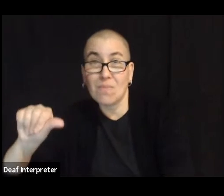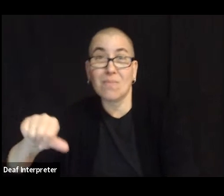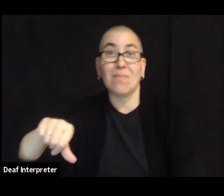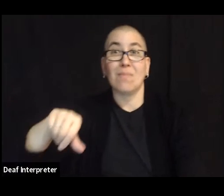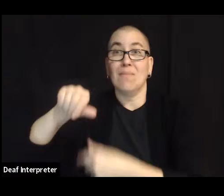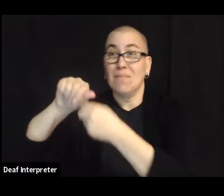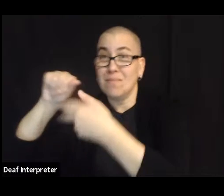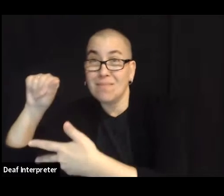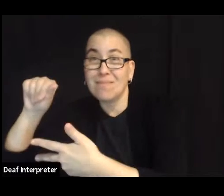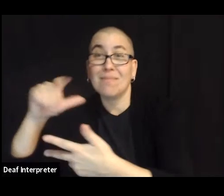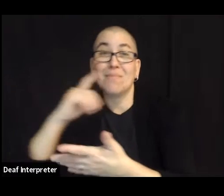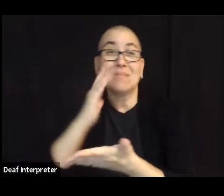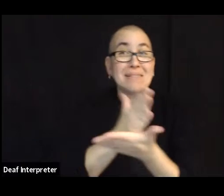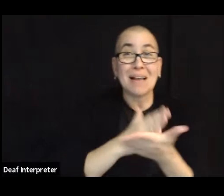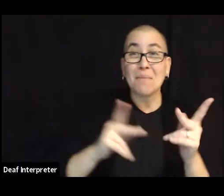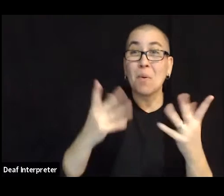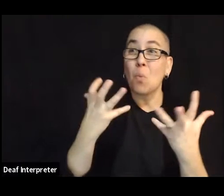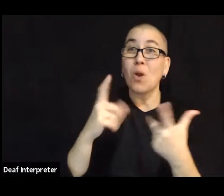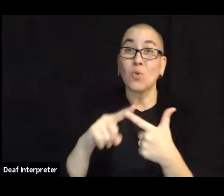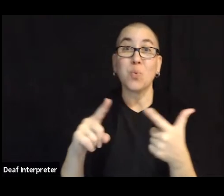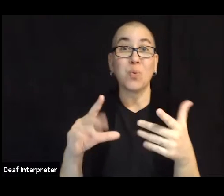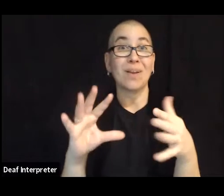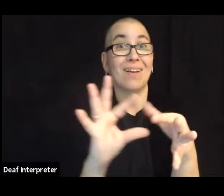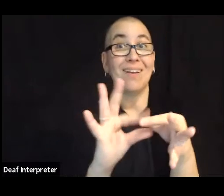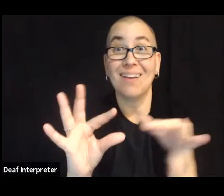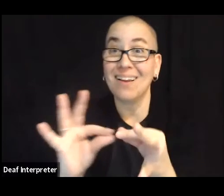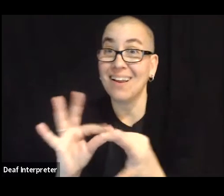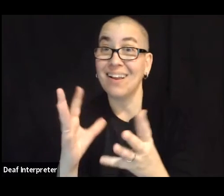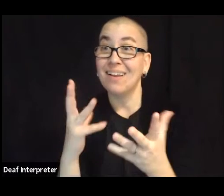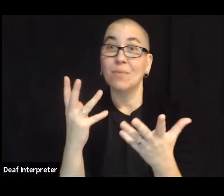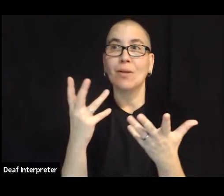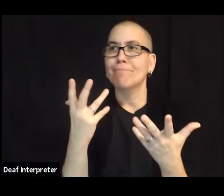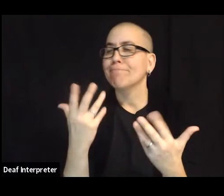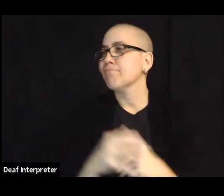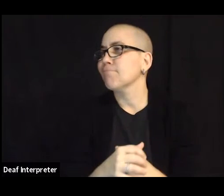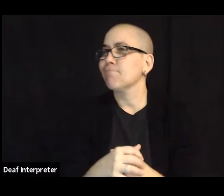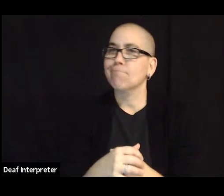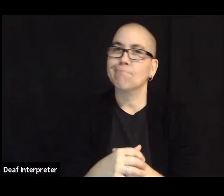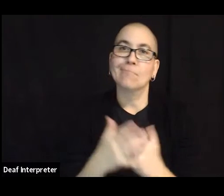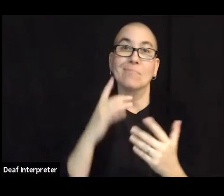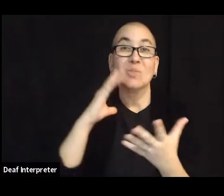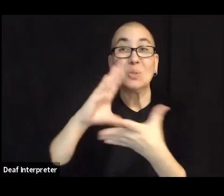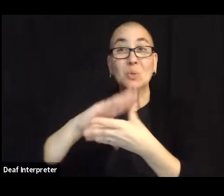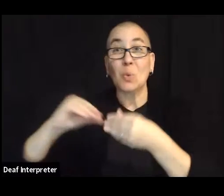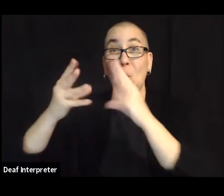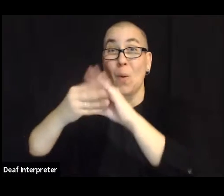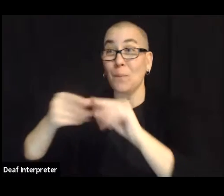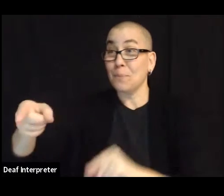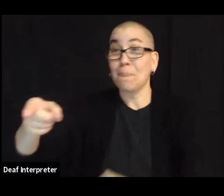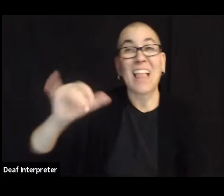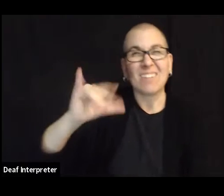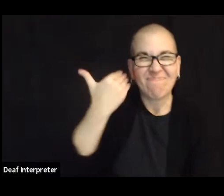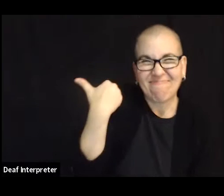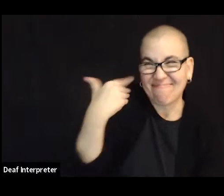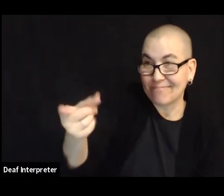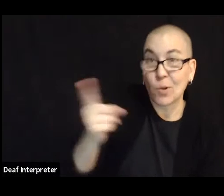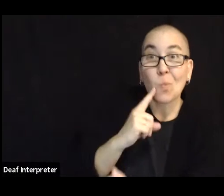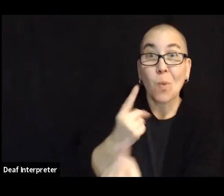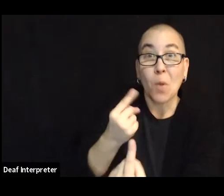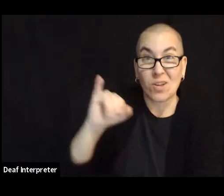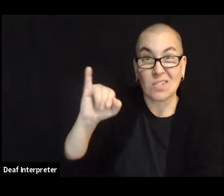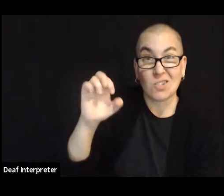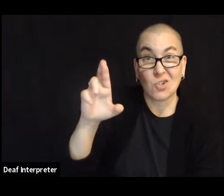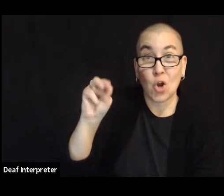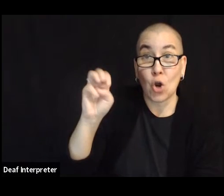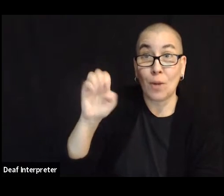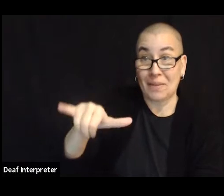it's understandable, as I think Jeremy was relating the experience of when you have extra